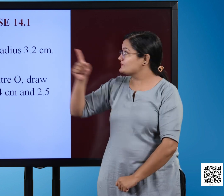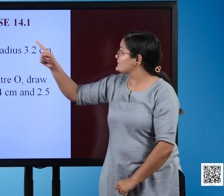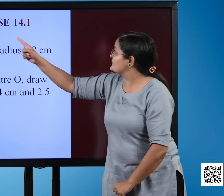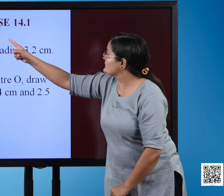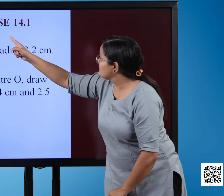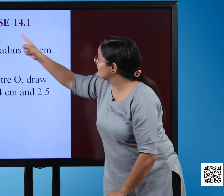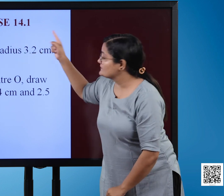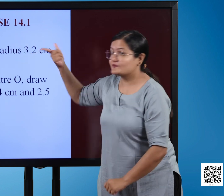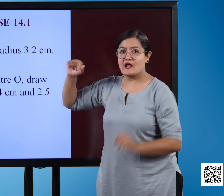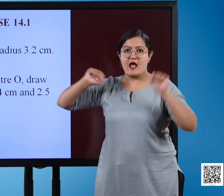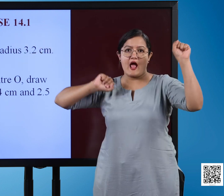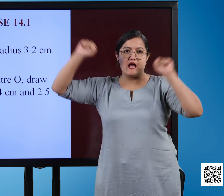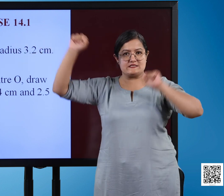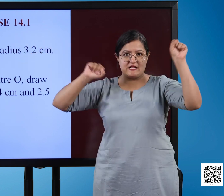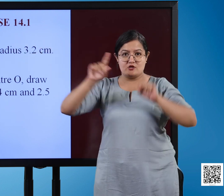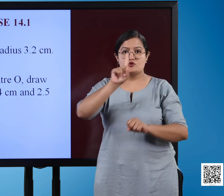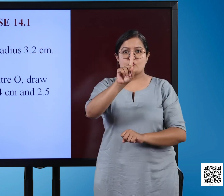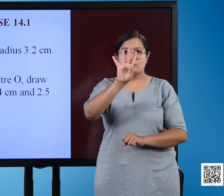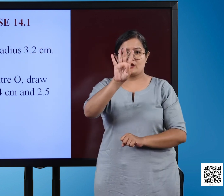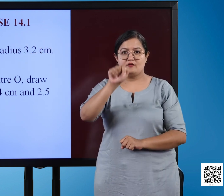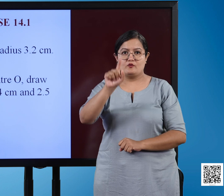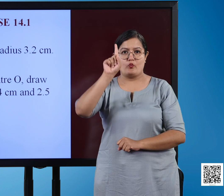Exercise 14.1.